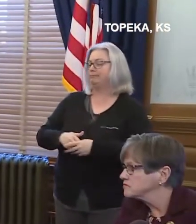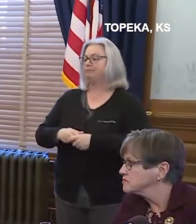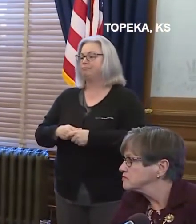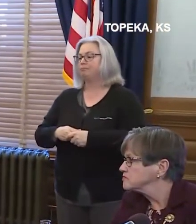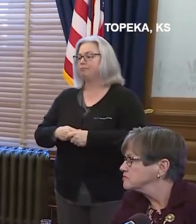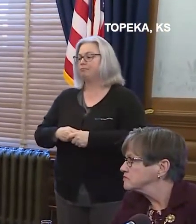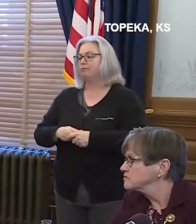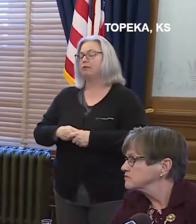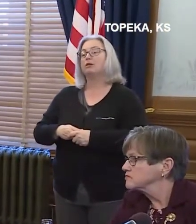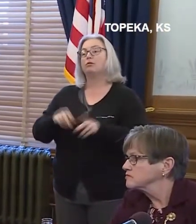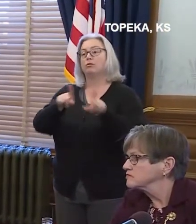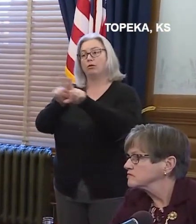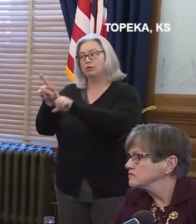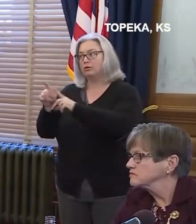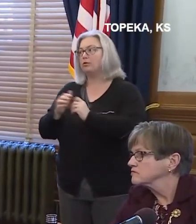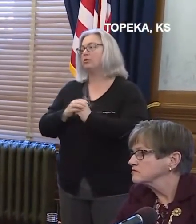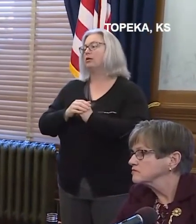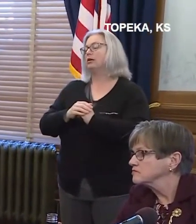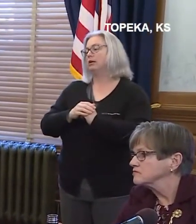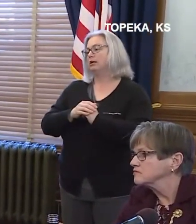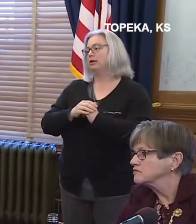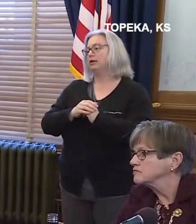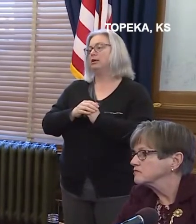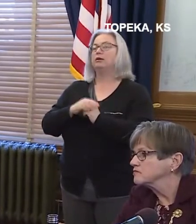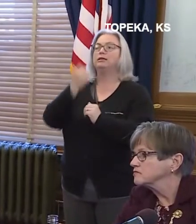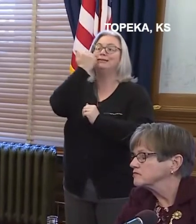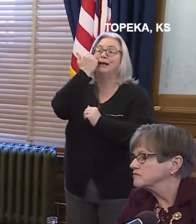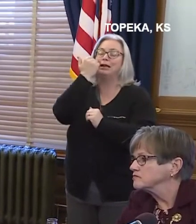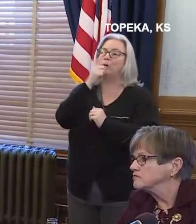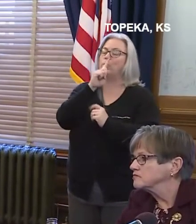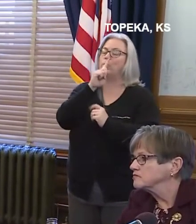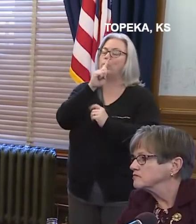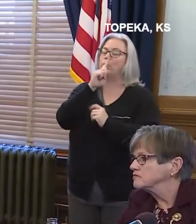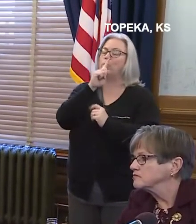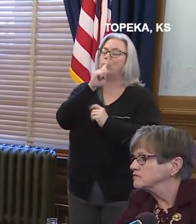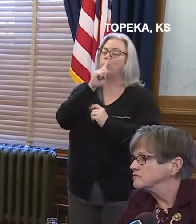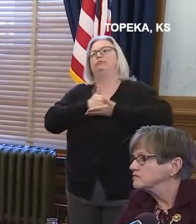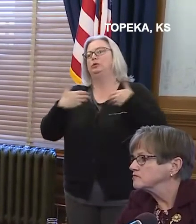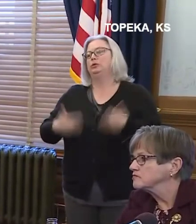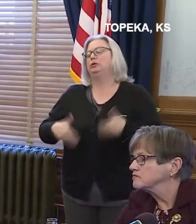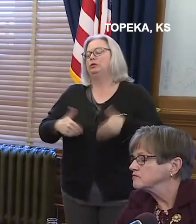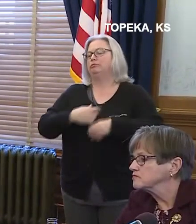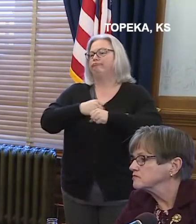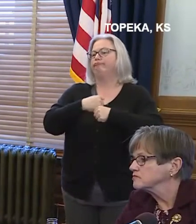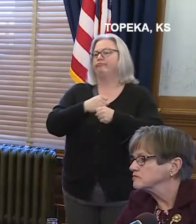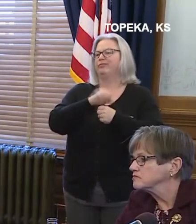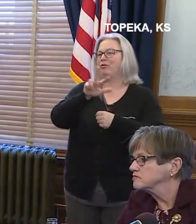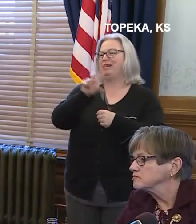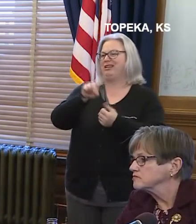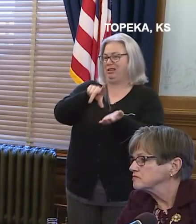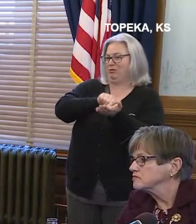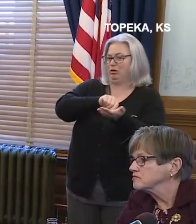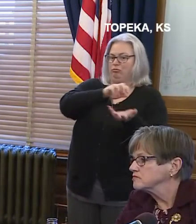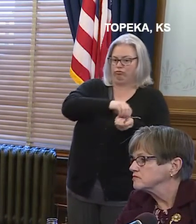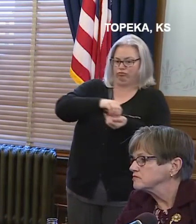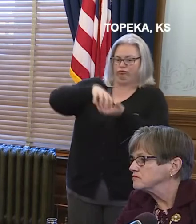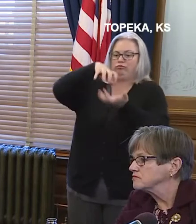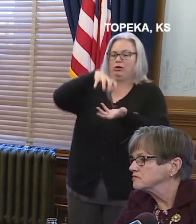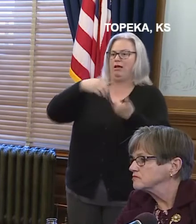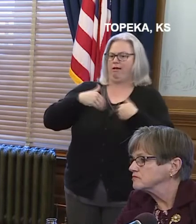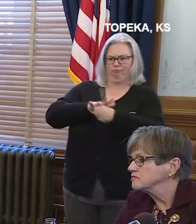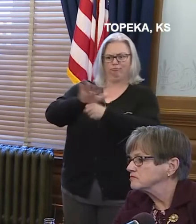we need. And the dentists have really come through strong, and we have the swabs we need now,